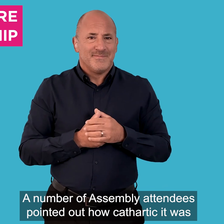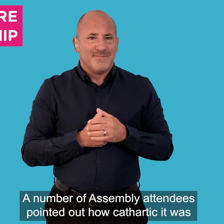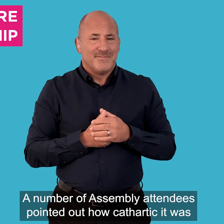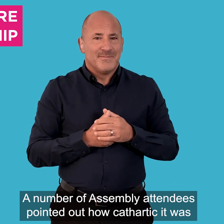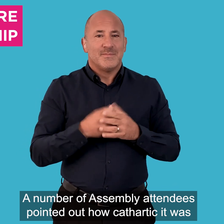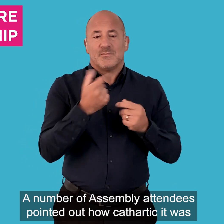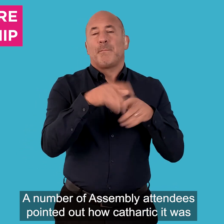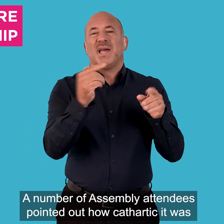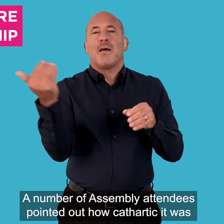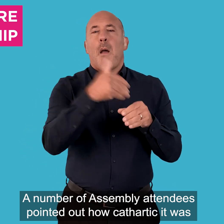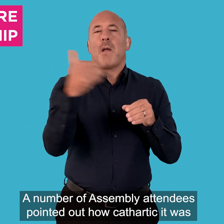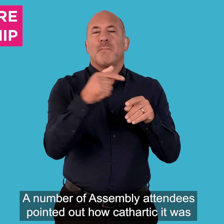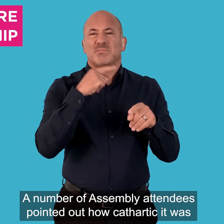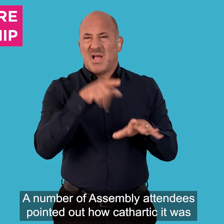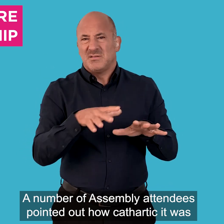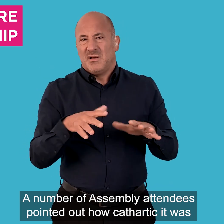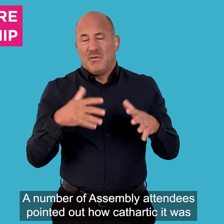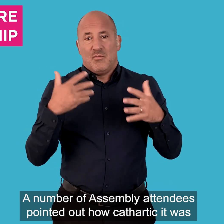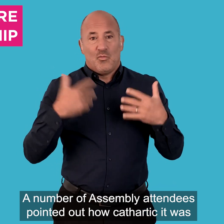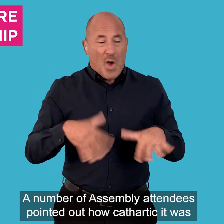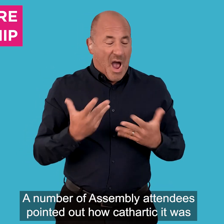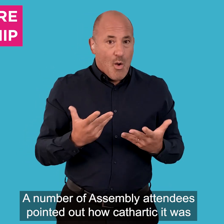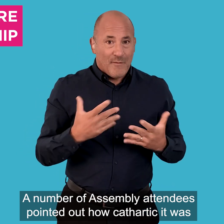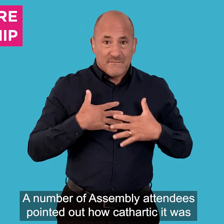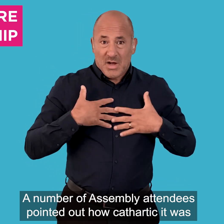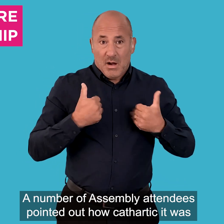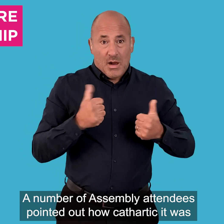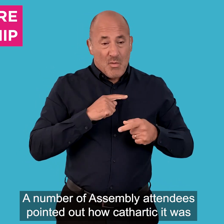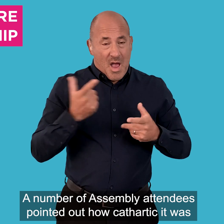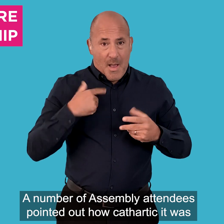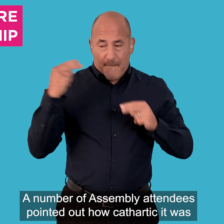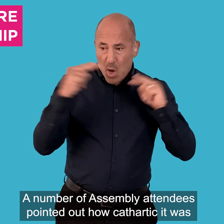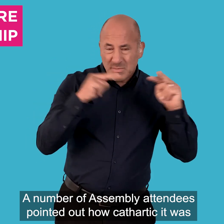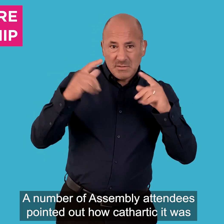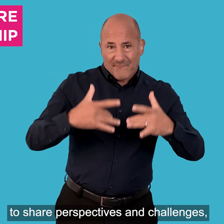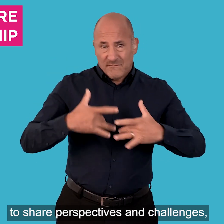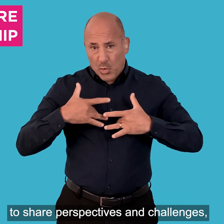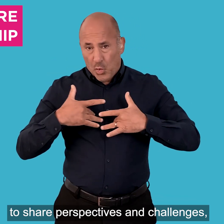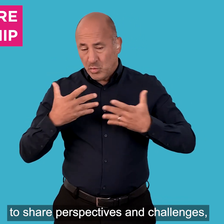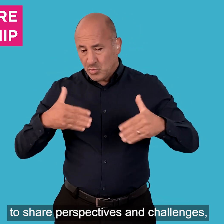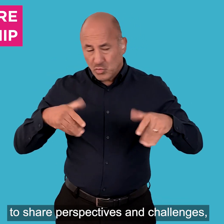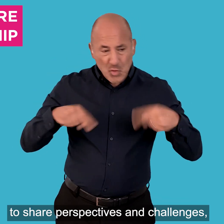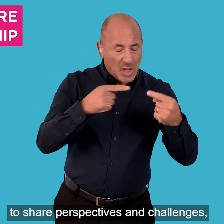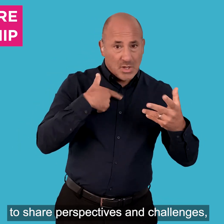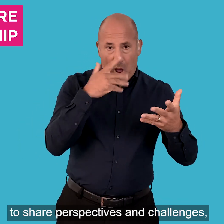A number of assembly attendees pointed out how cathartic it was to share perspectives